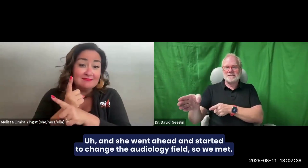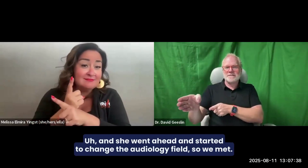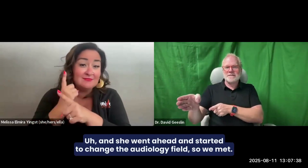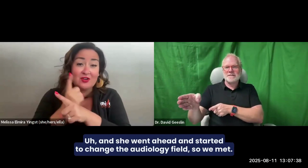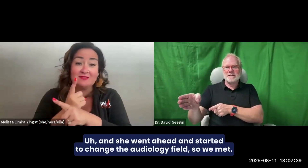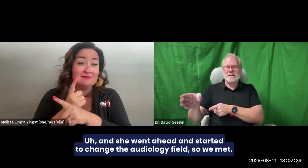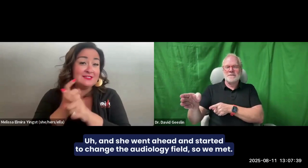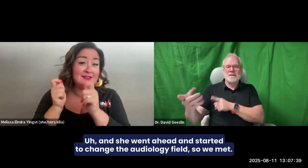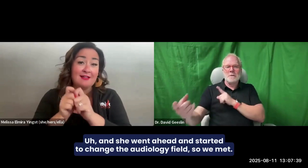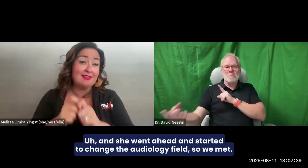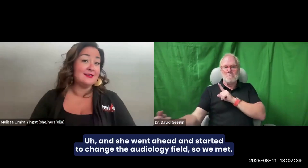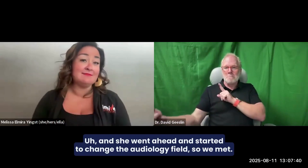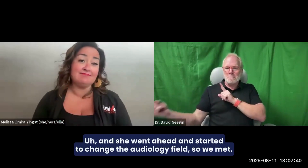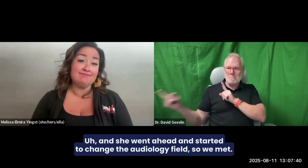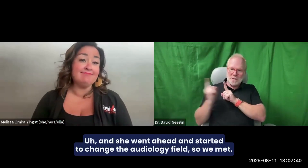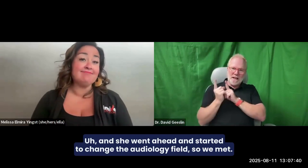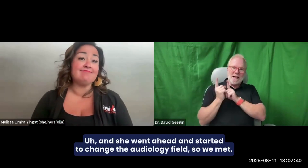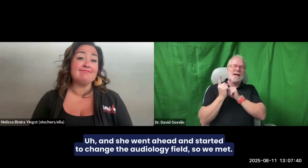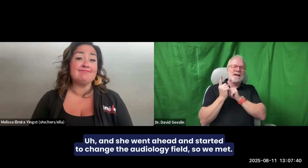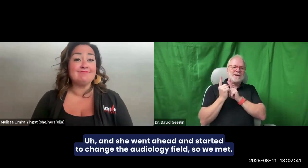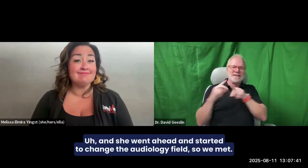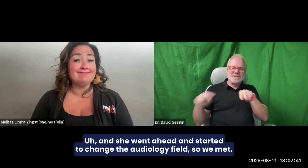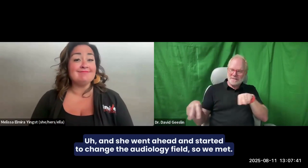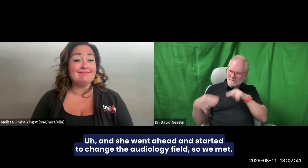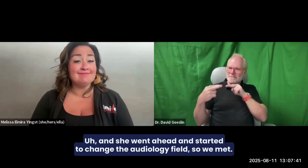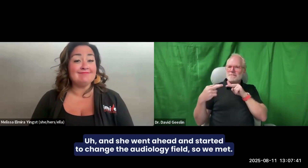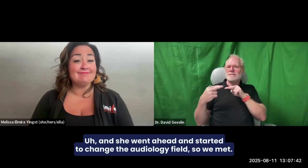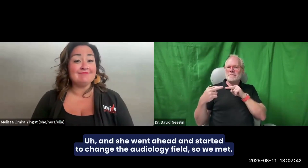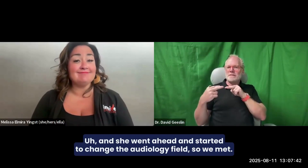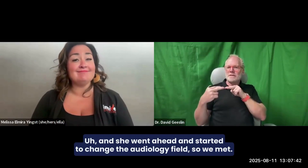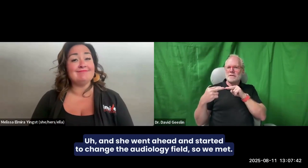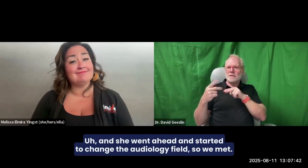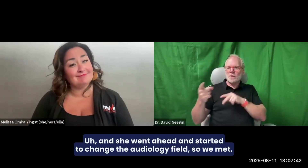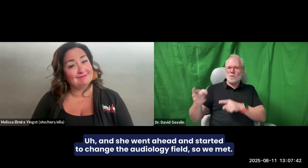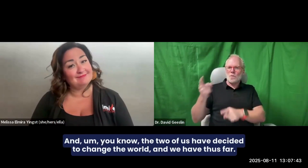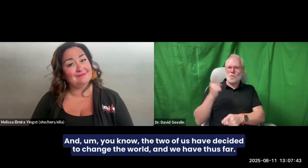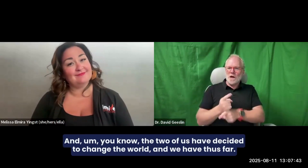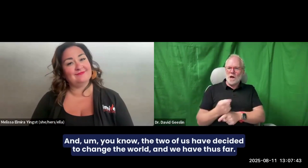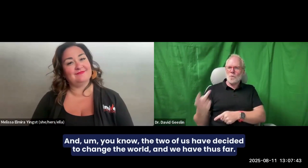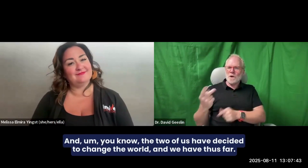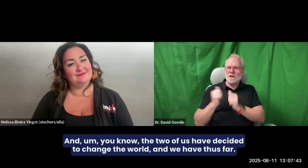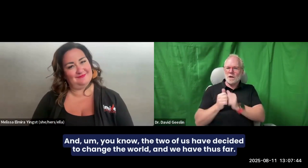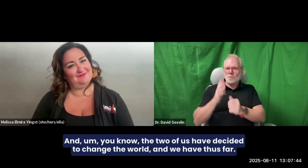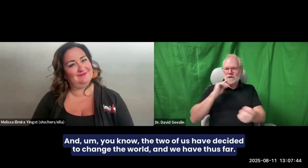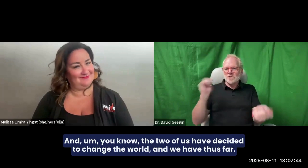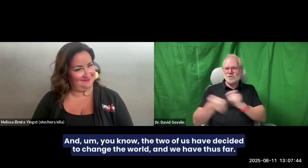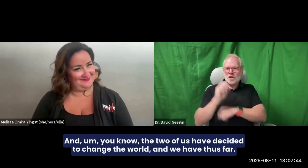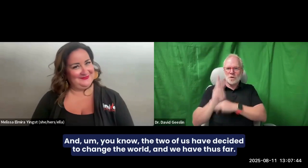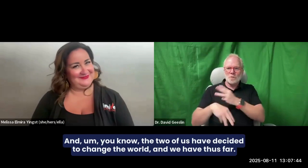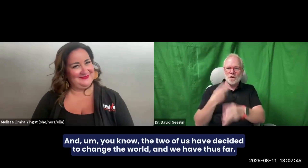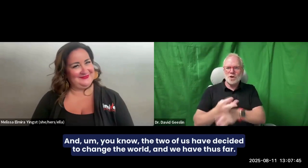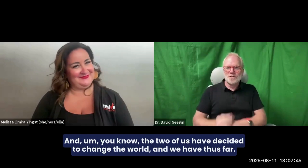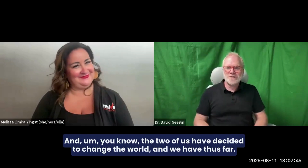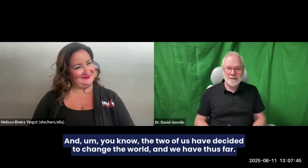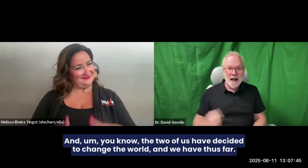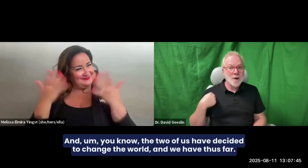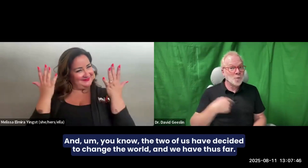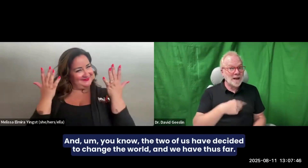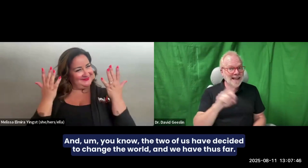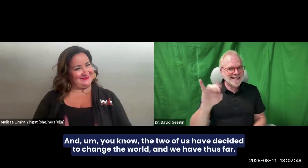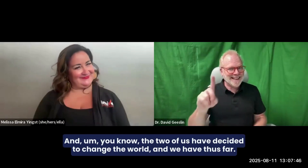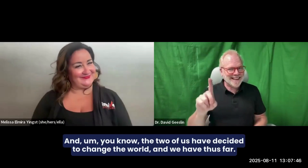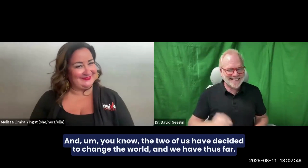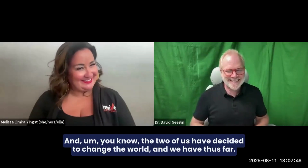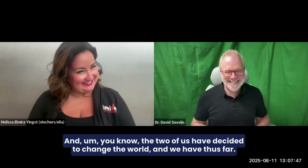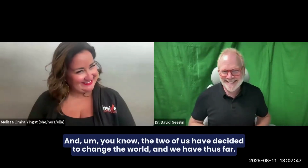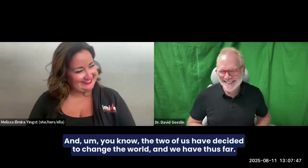And she went ahead and started to change the audiology field. So we met, and the two of